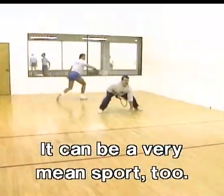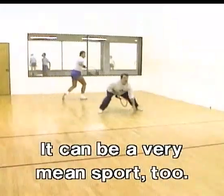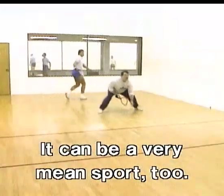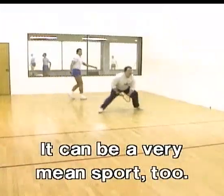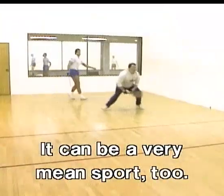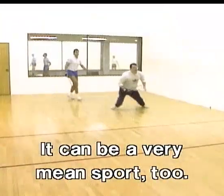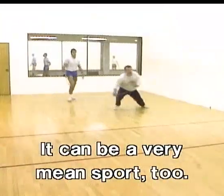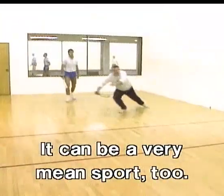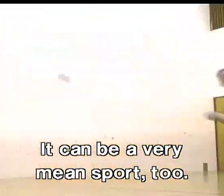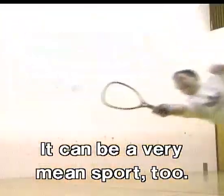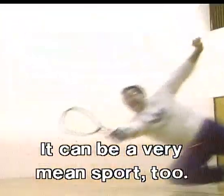spots on your knees.